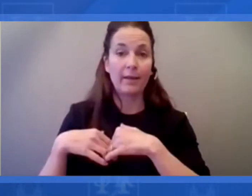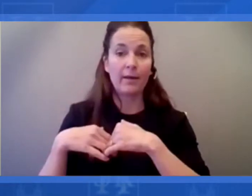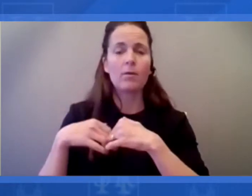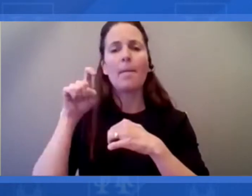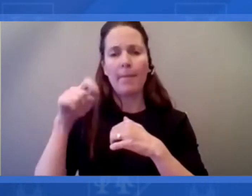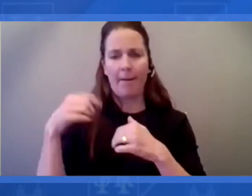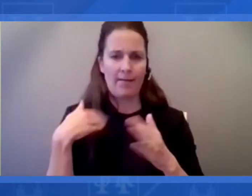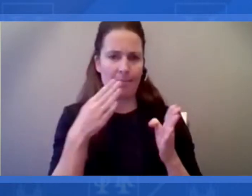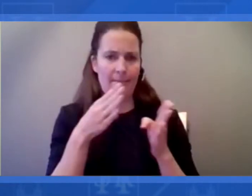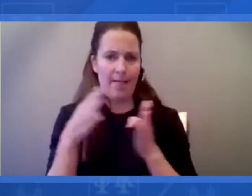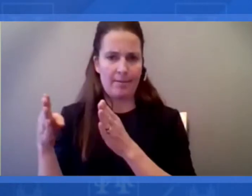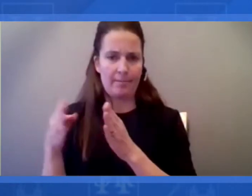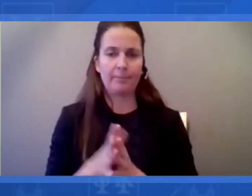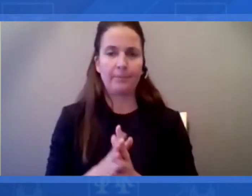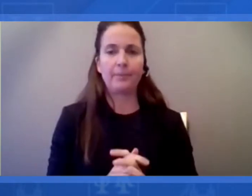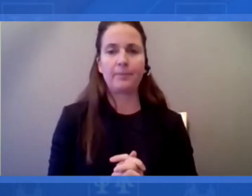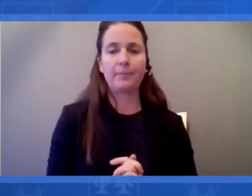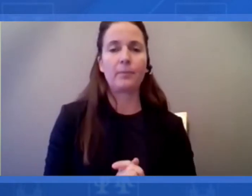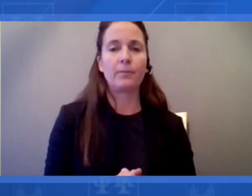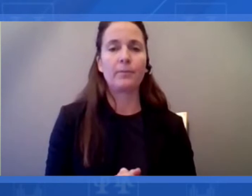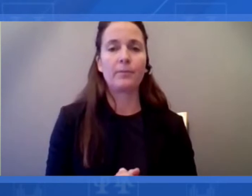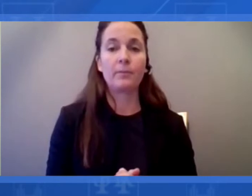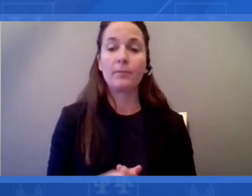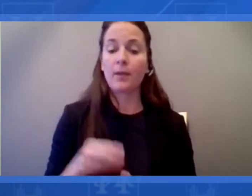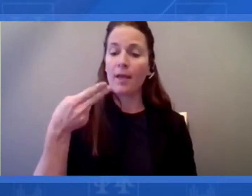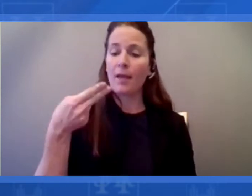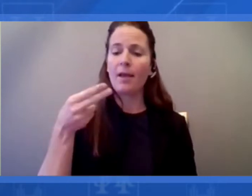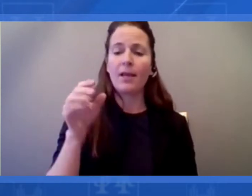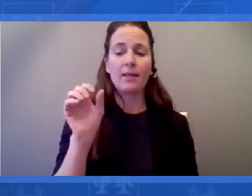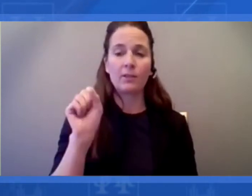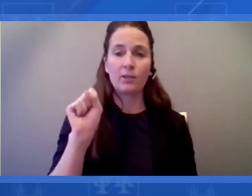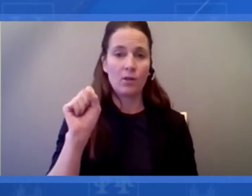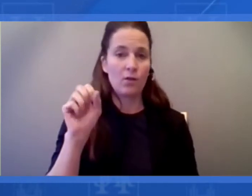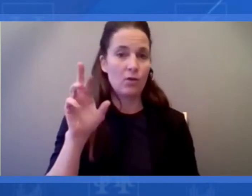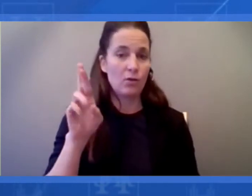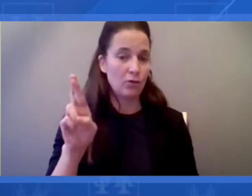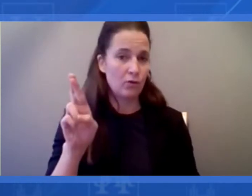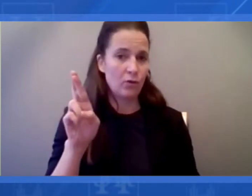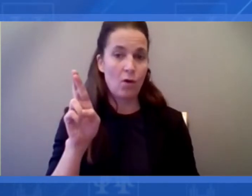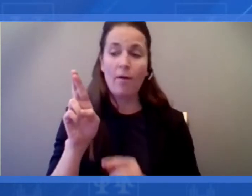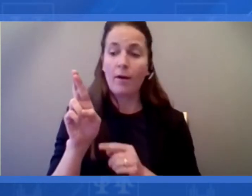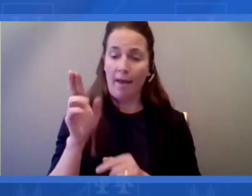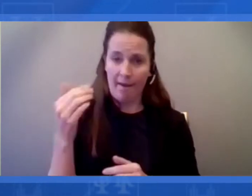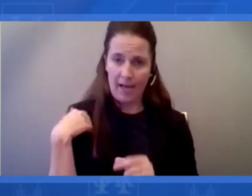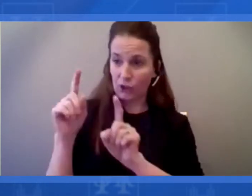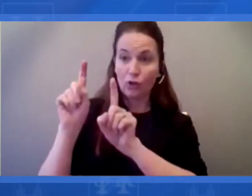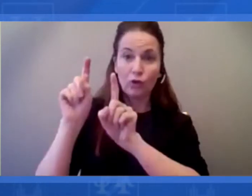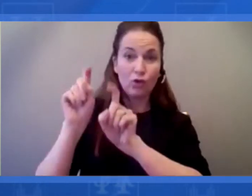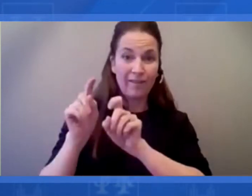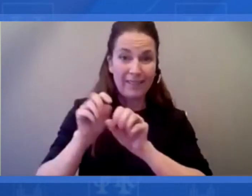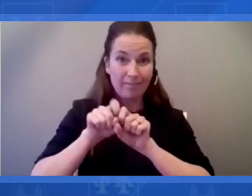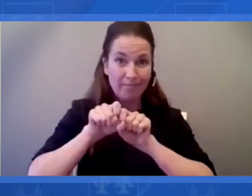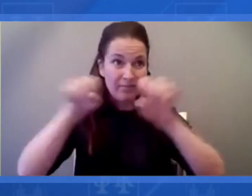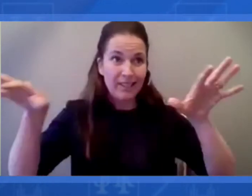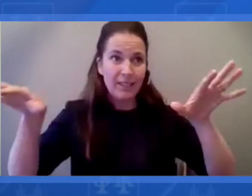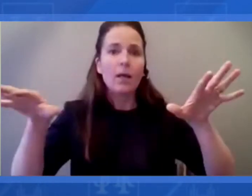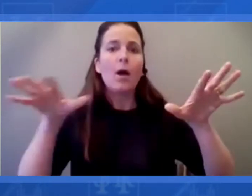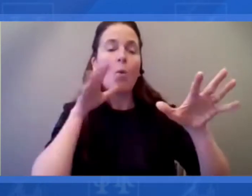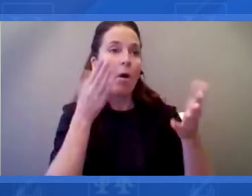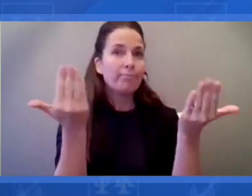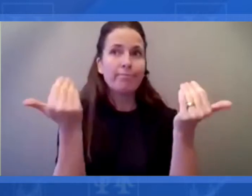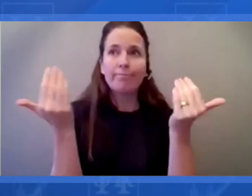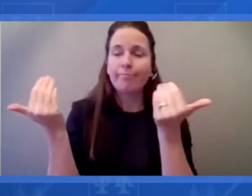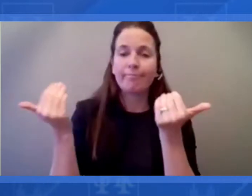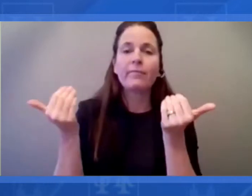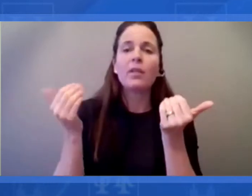Comments and feedback. HSR is continuing to accept survey responses until December 22nd. These